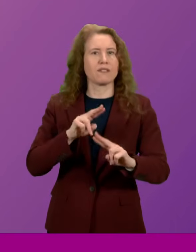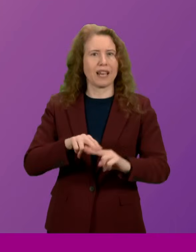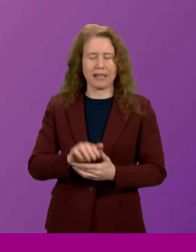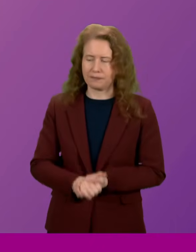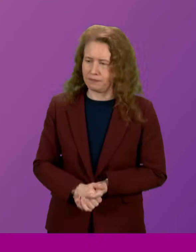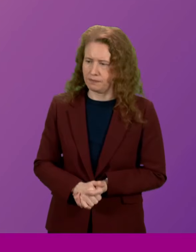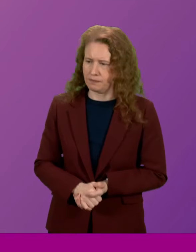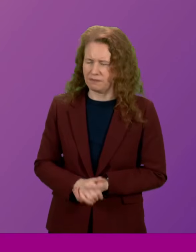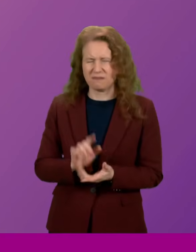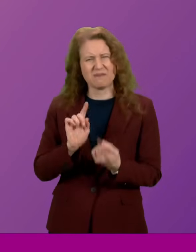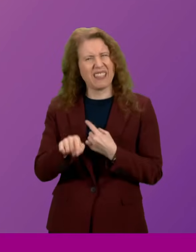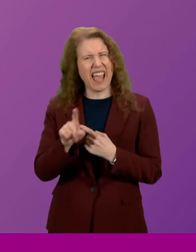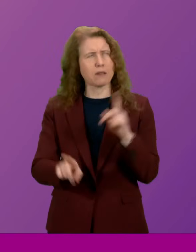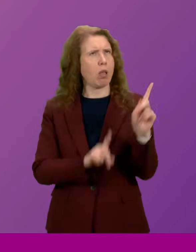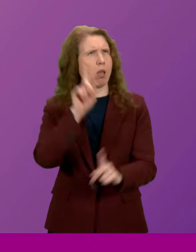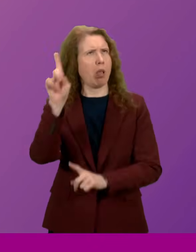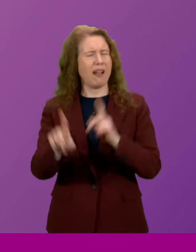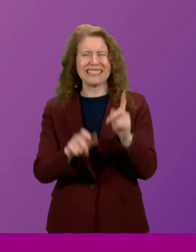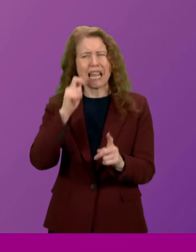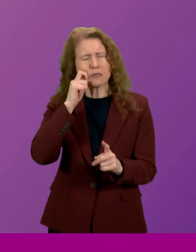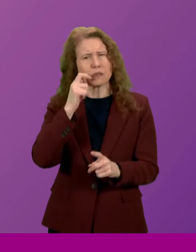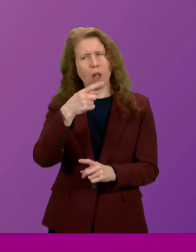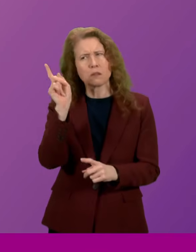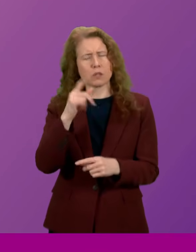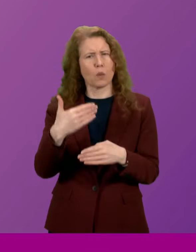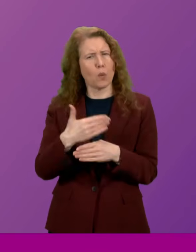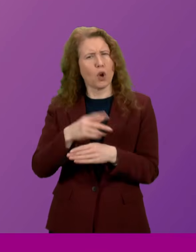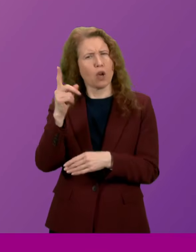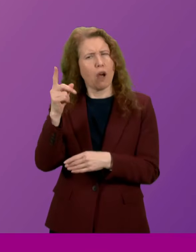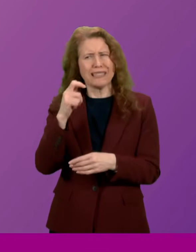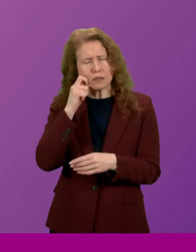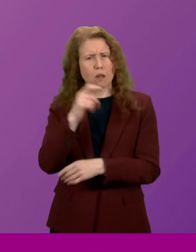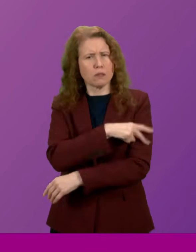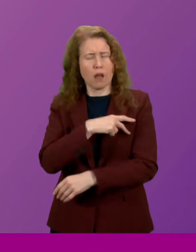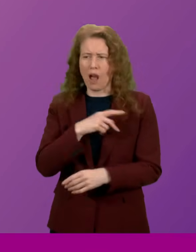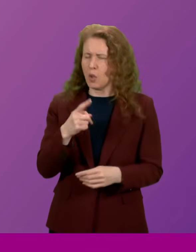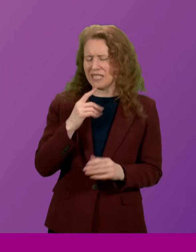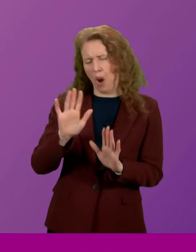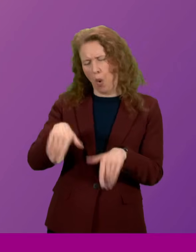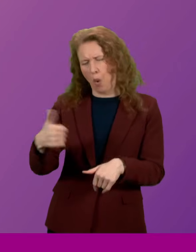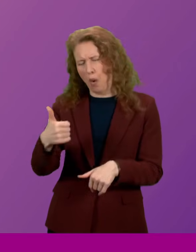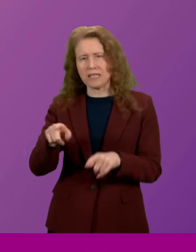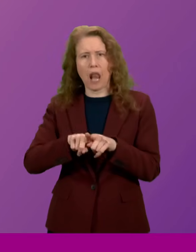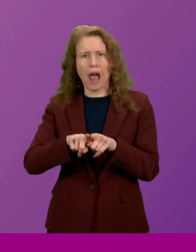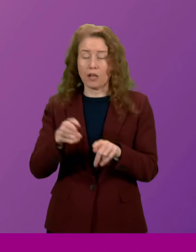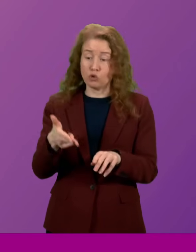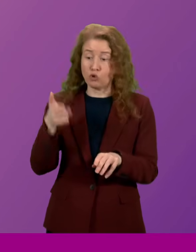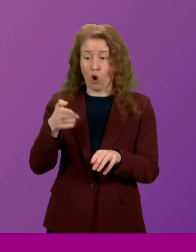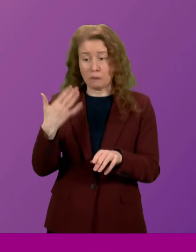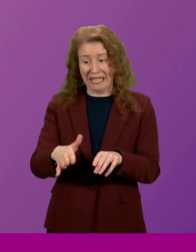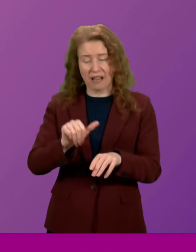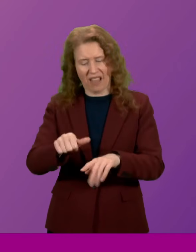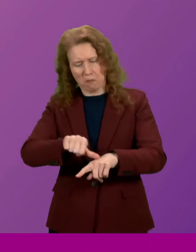an evasive insult to the oil and gas workers. He's offering a sticking plaster to a shotgun wound.